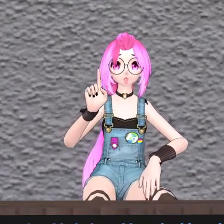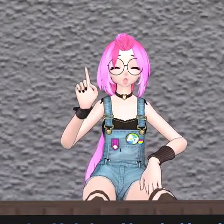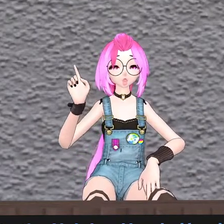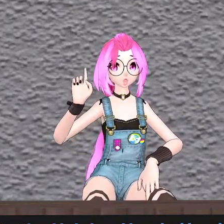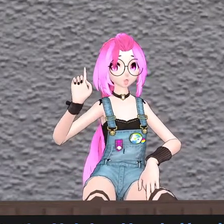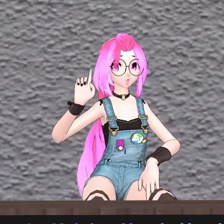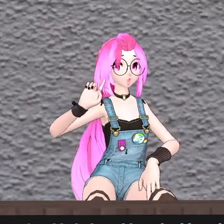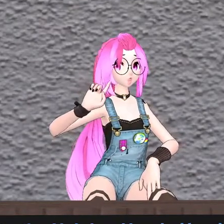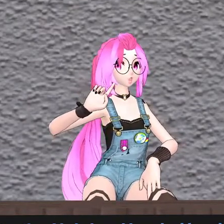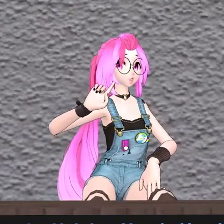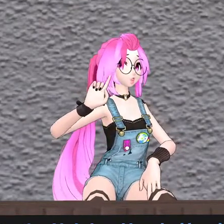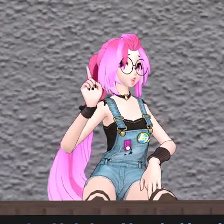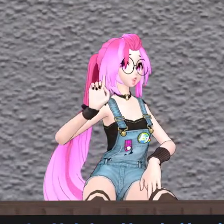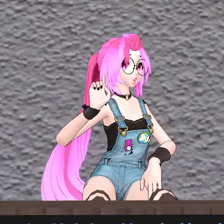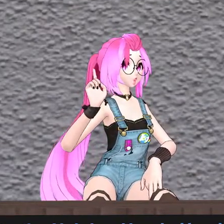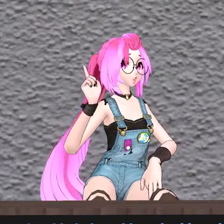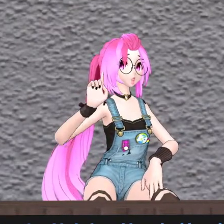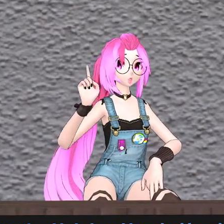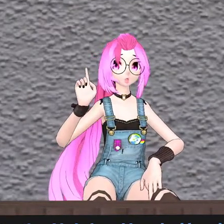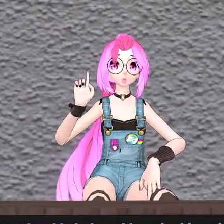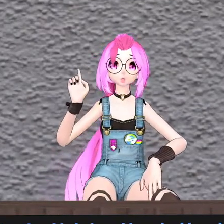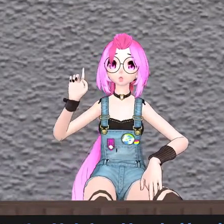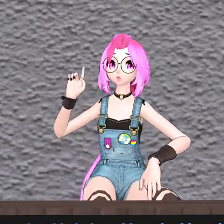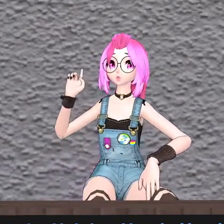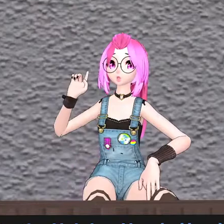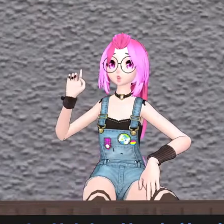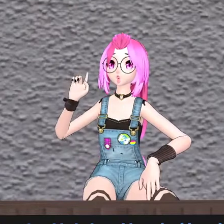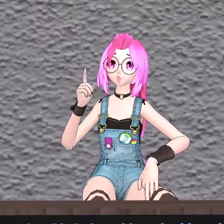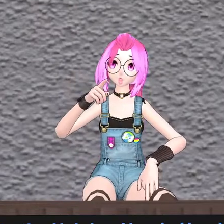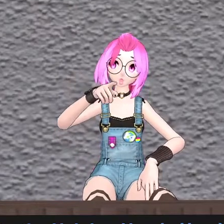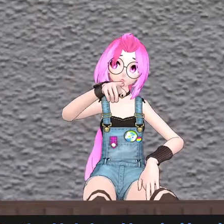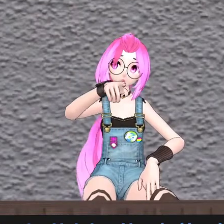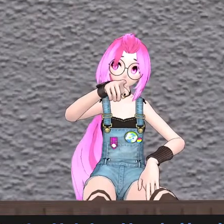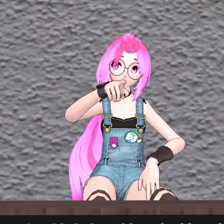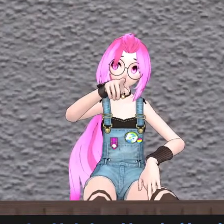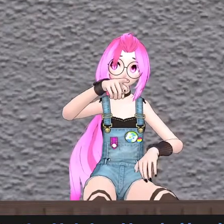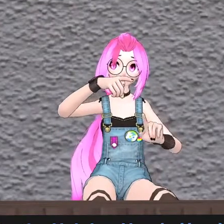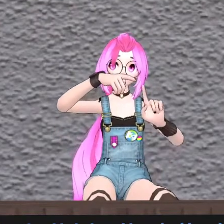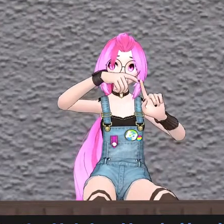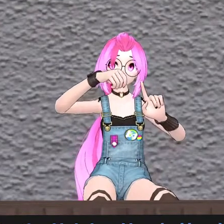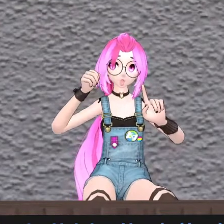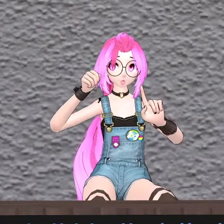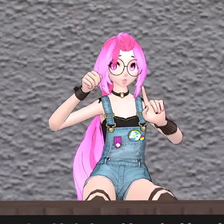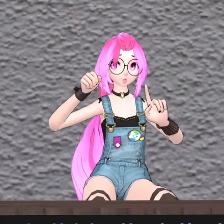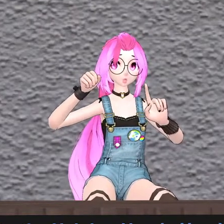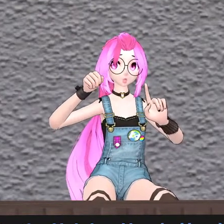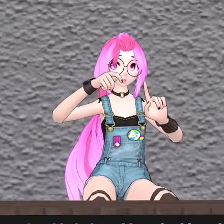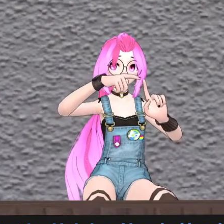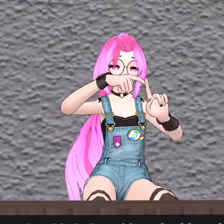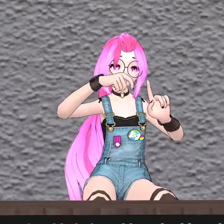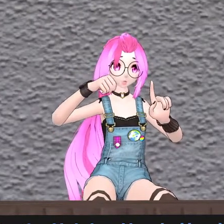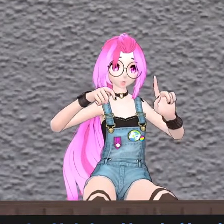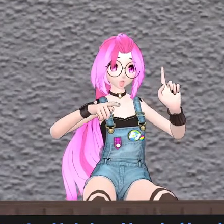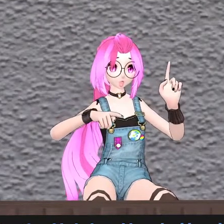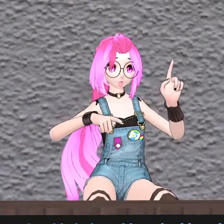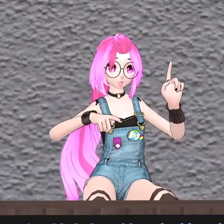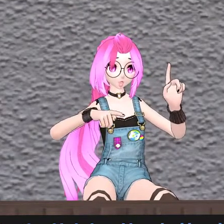The first one is where, everyone sign where. Where are you from? From. This